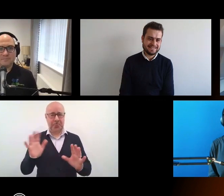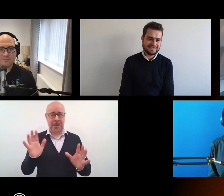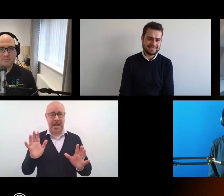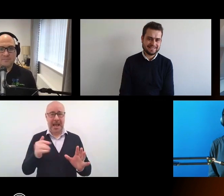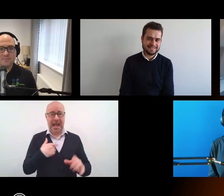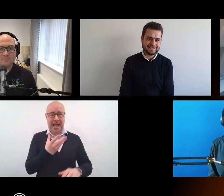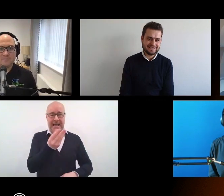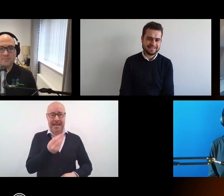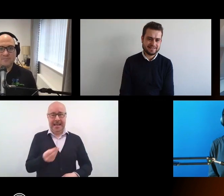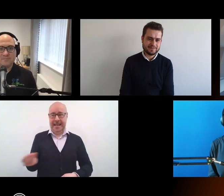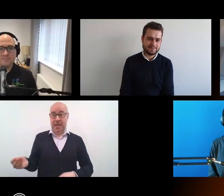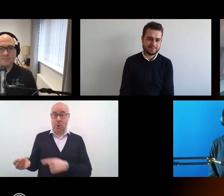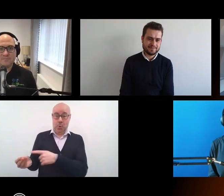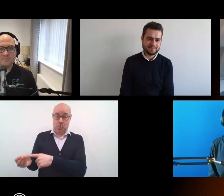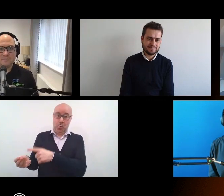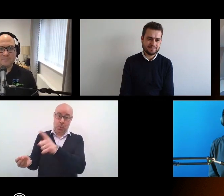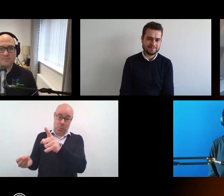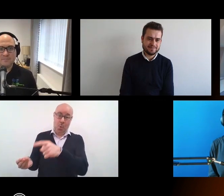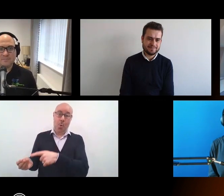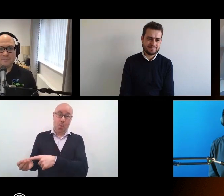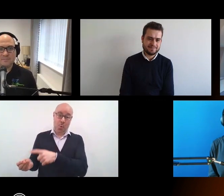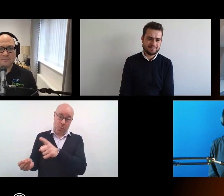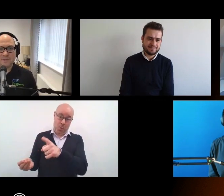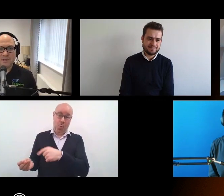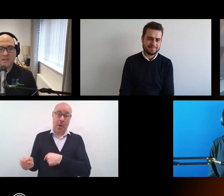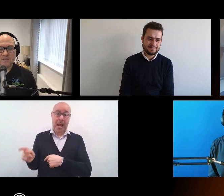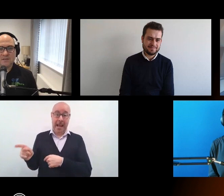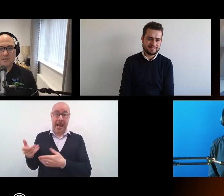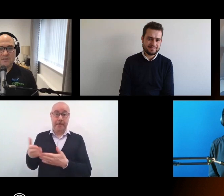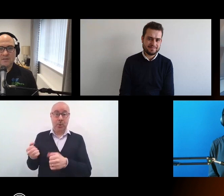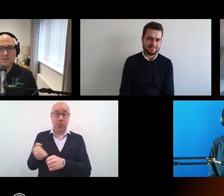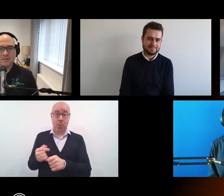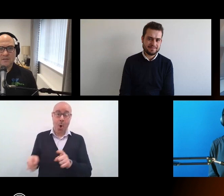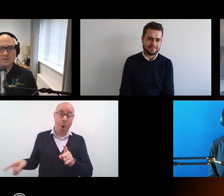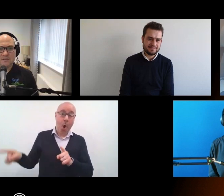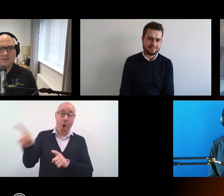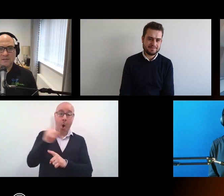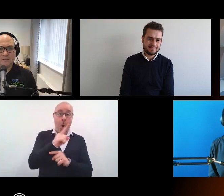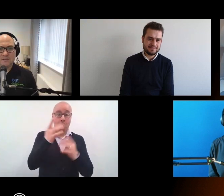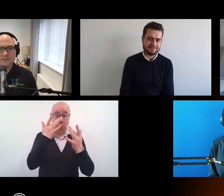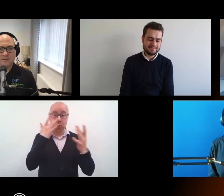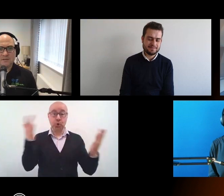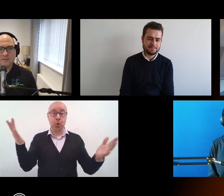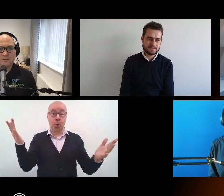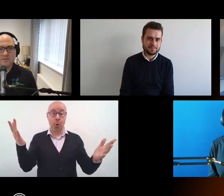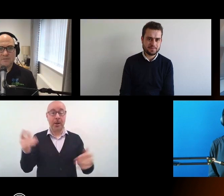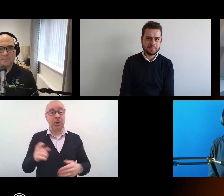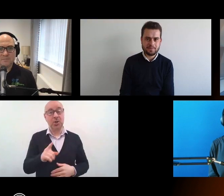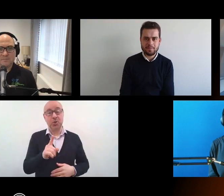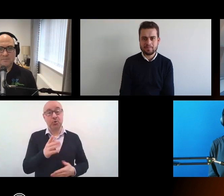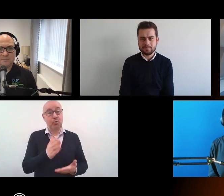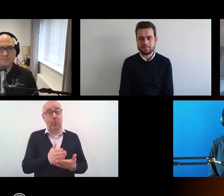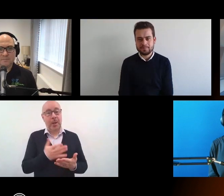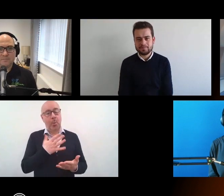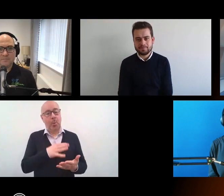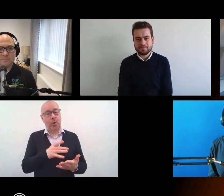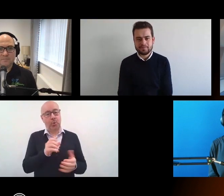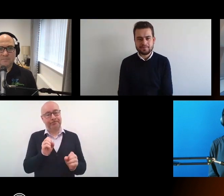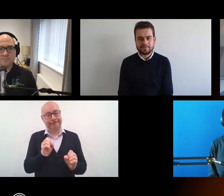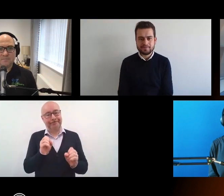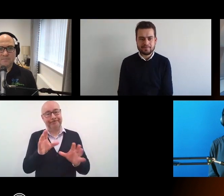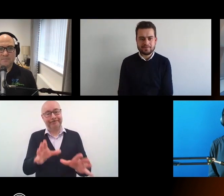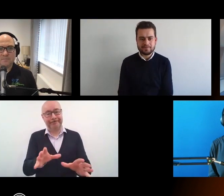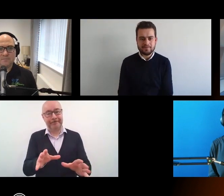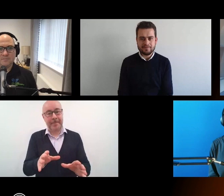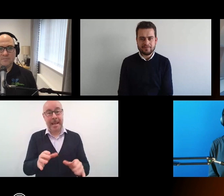it. And he went and covered all of the arena shows. And so again, I just highlight the point that sometimes you may have